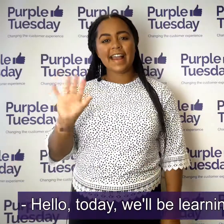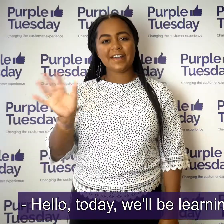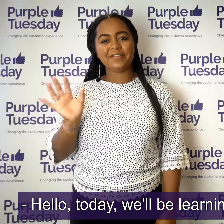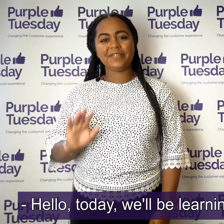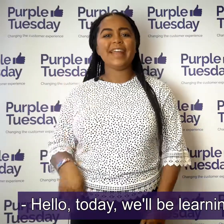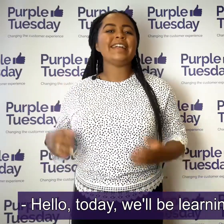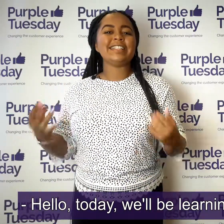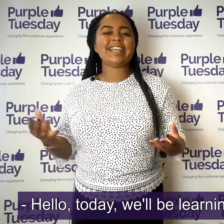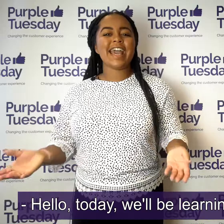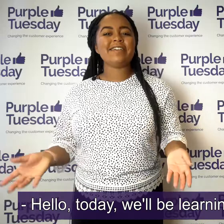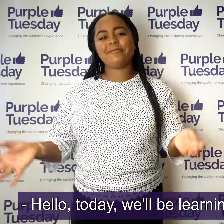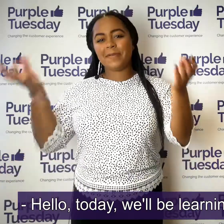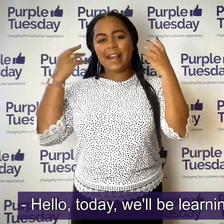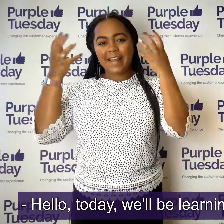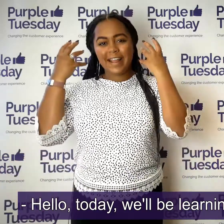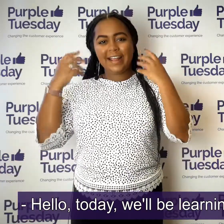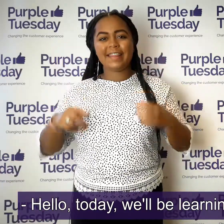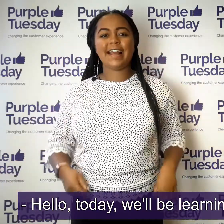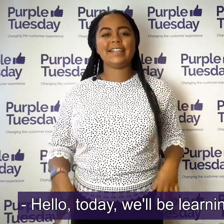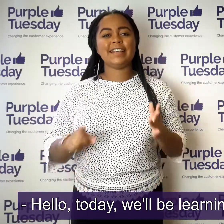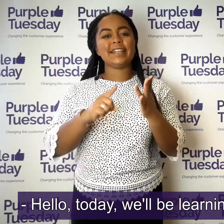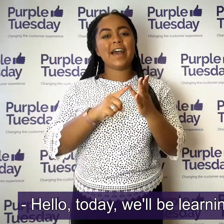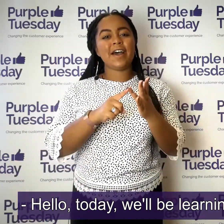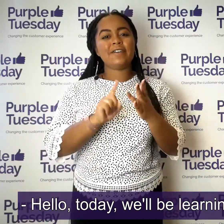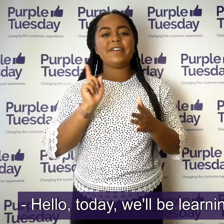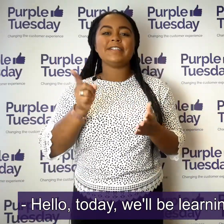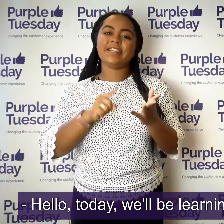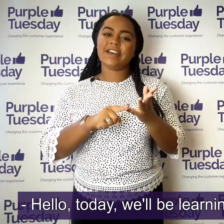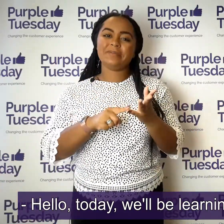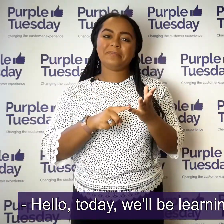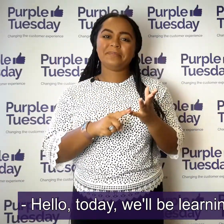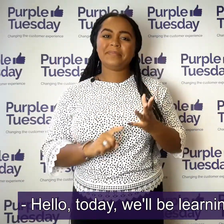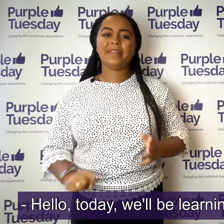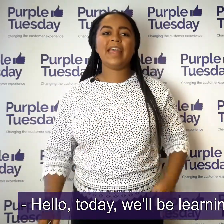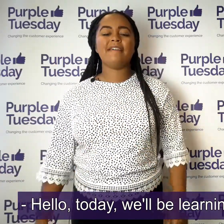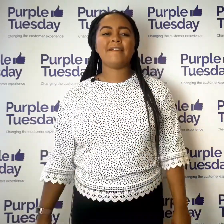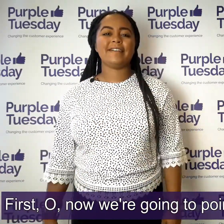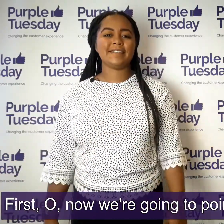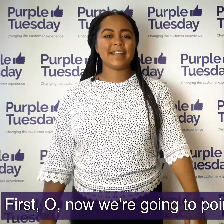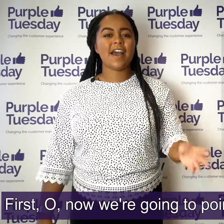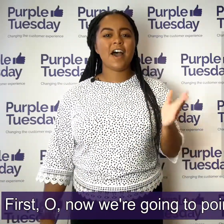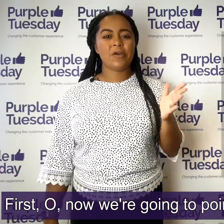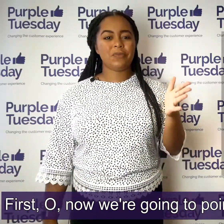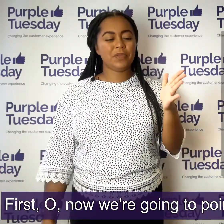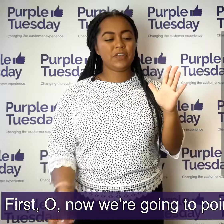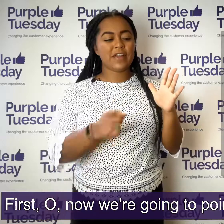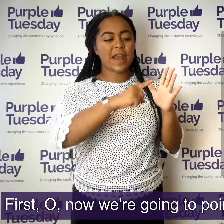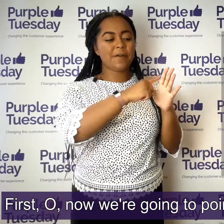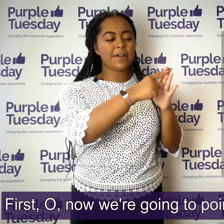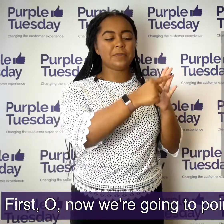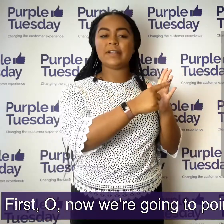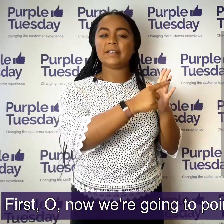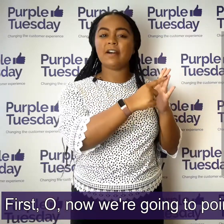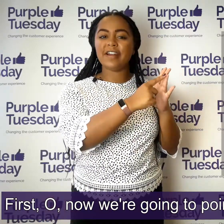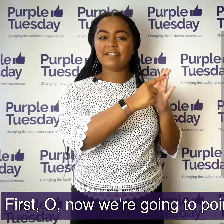Hello, today we will be learning the letters O to U. First, O. So now we're going to point at our ring